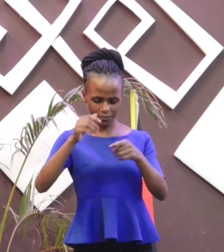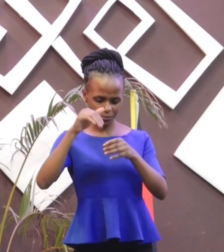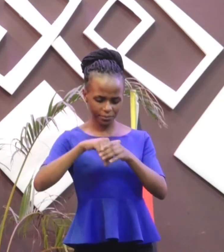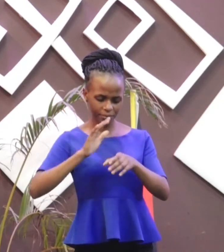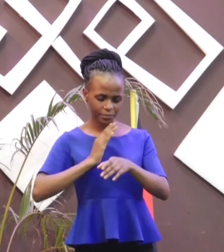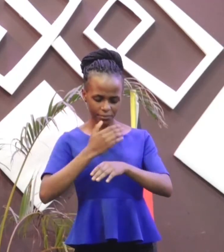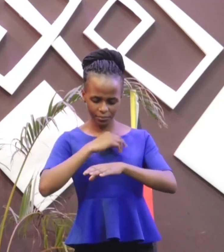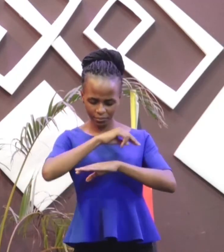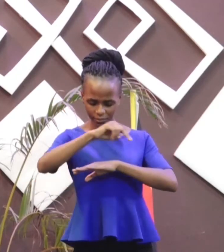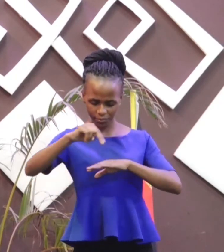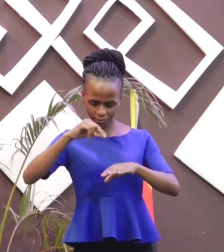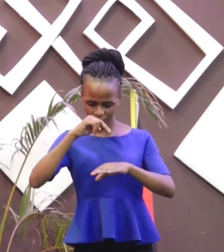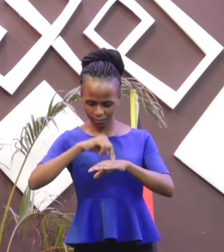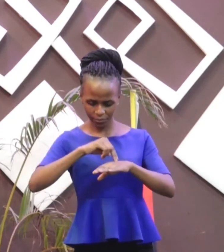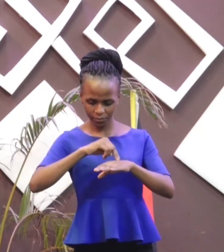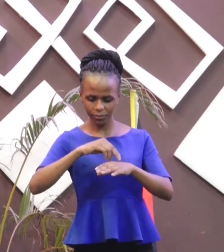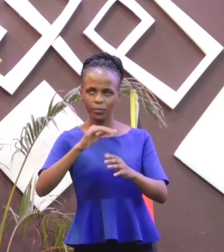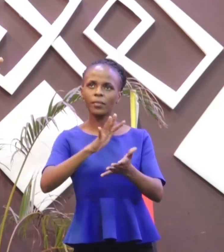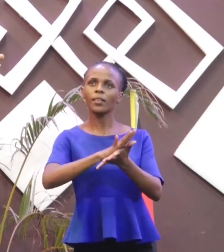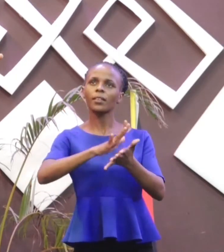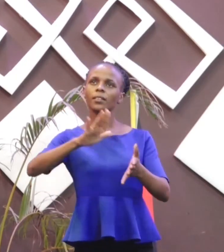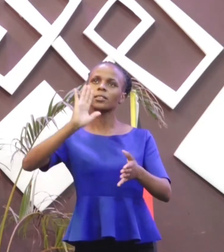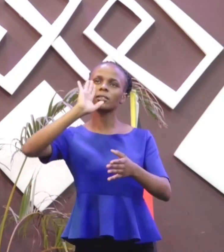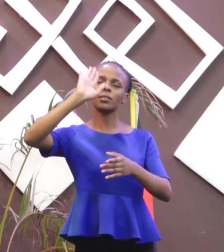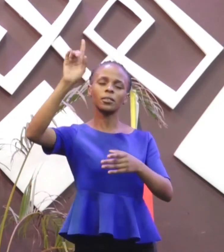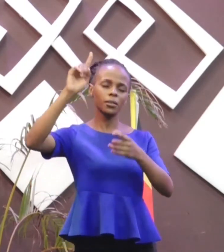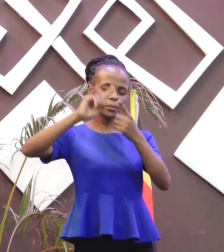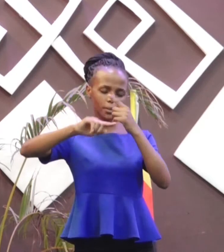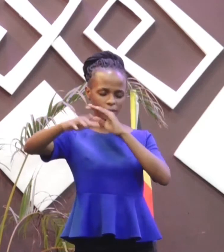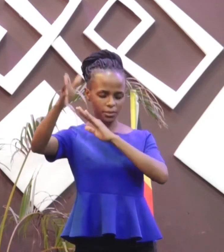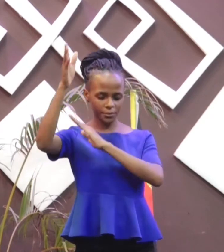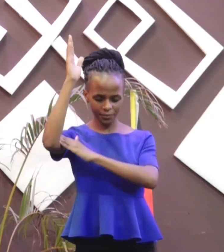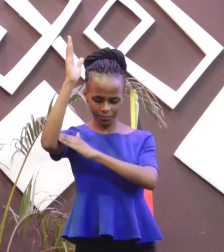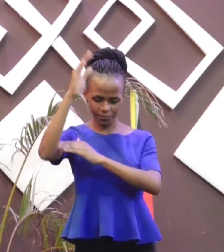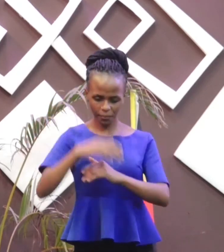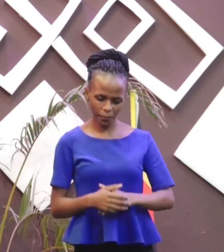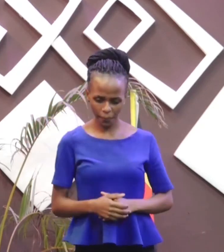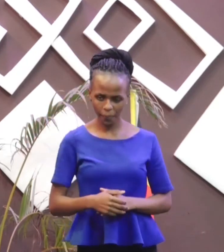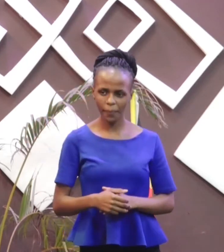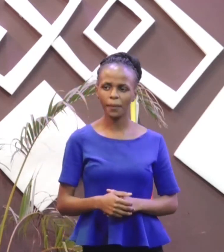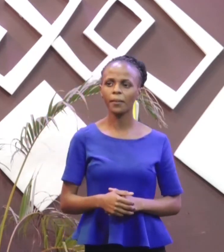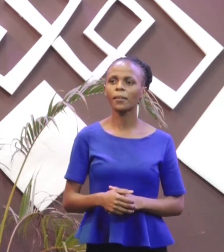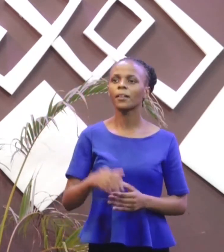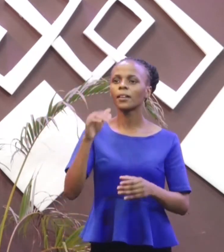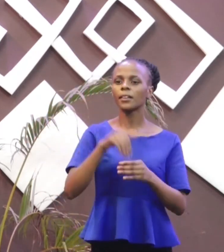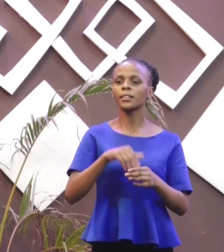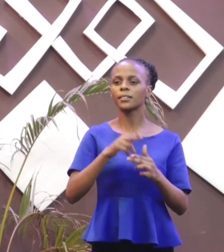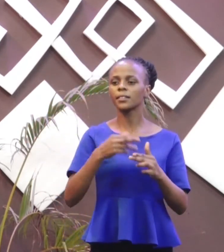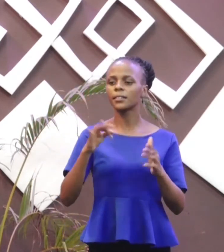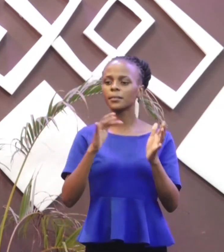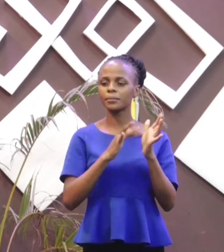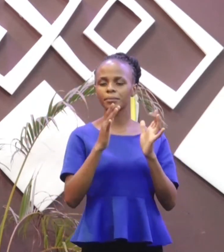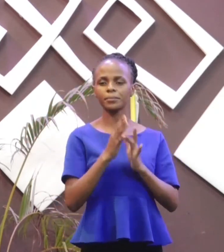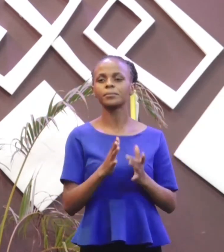Lord, reign in our nations. Ekitiibwa kibeere gy'oli mukama. Return all the glory to you, O God. Mu linnya lya Yesu